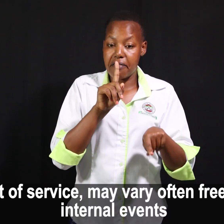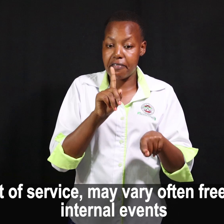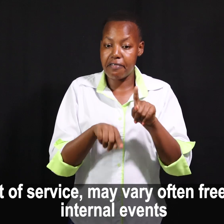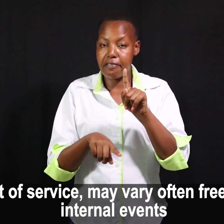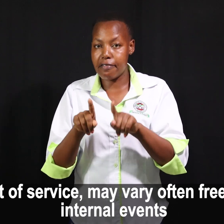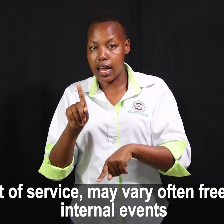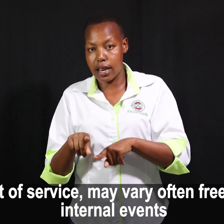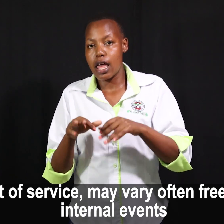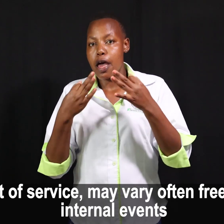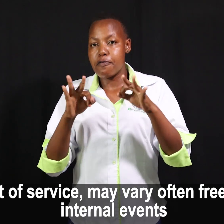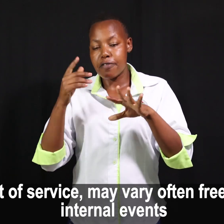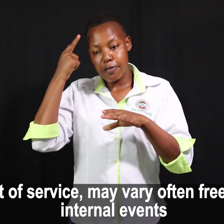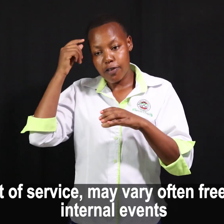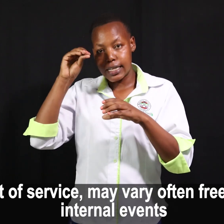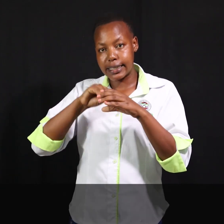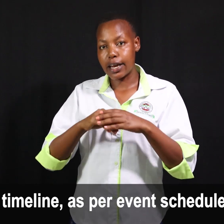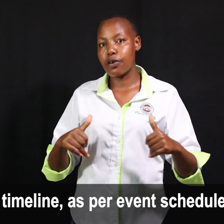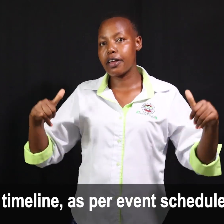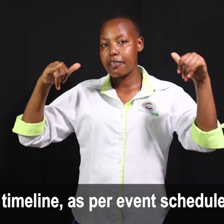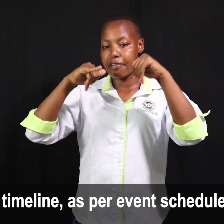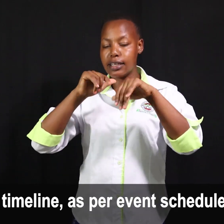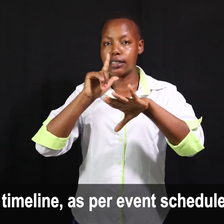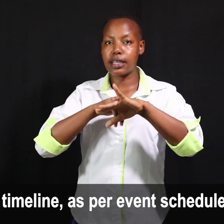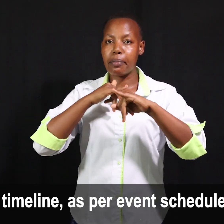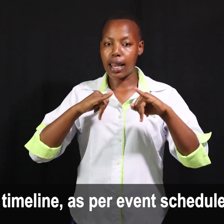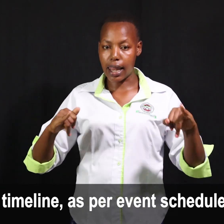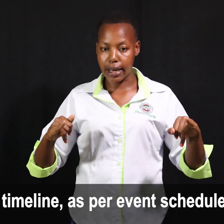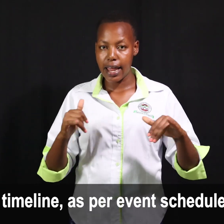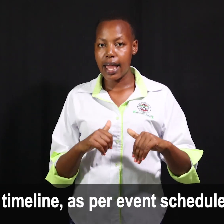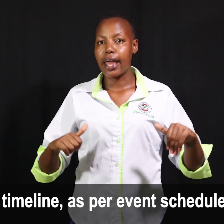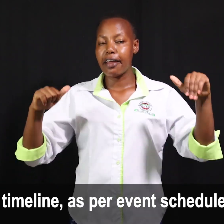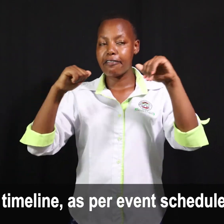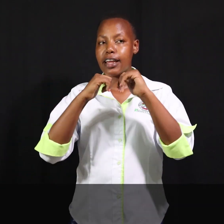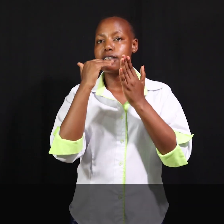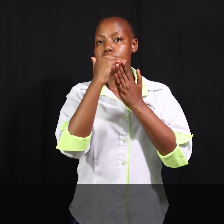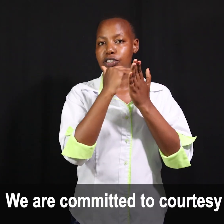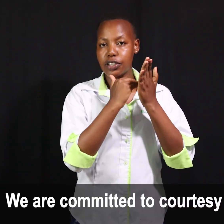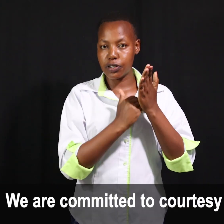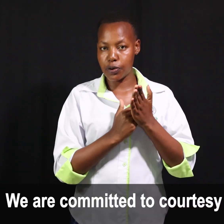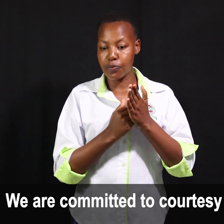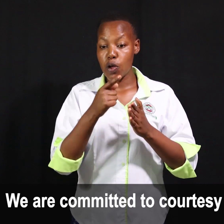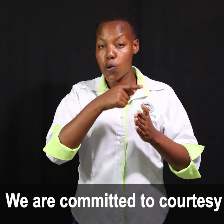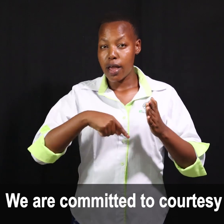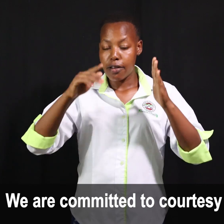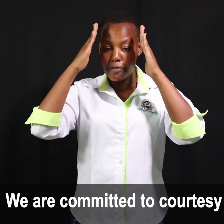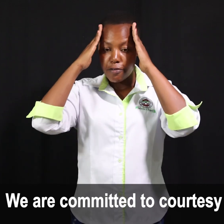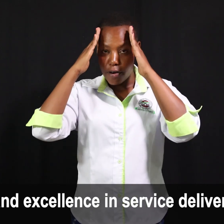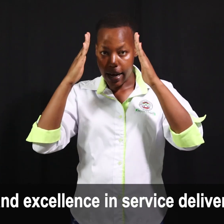often free for internal events. Timeline as per event schedule. We are committed to courtesy and